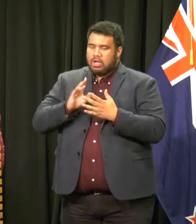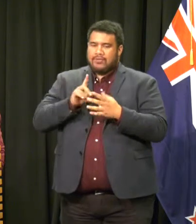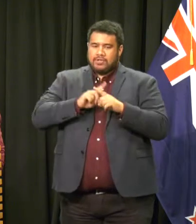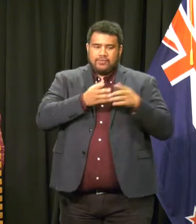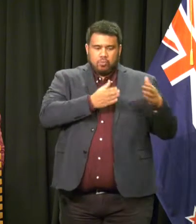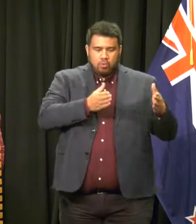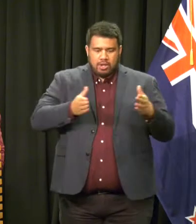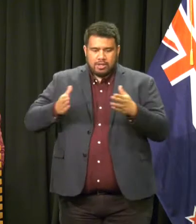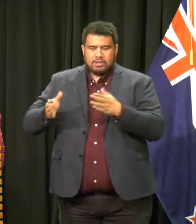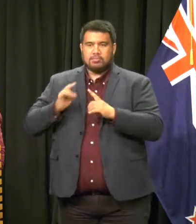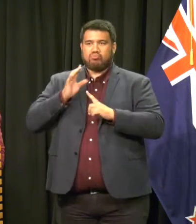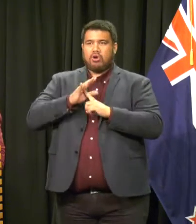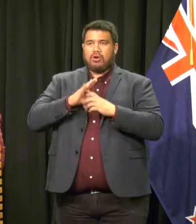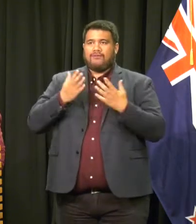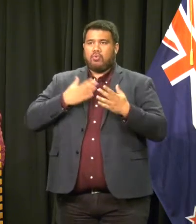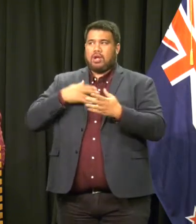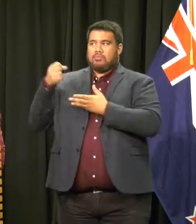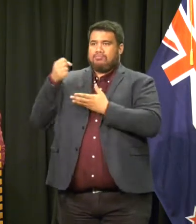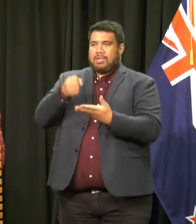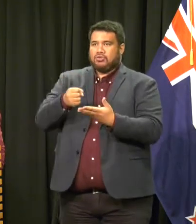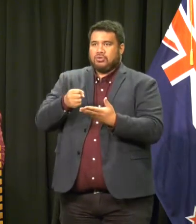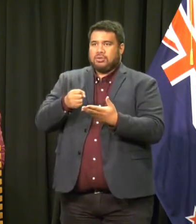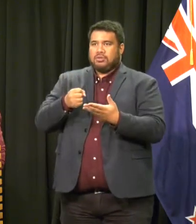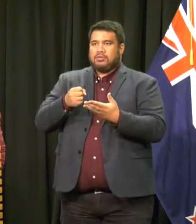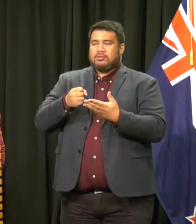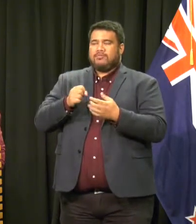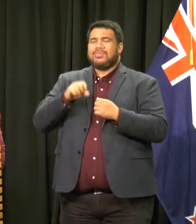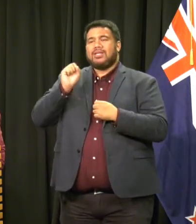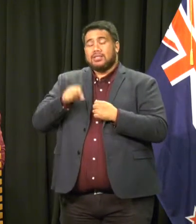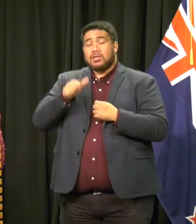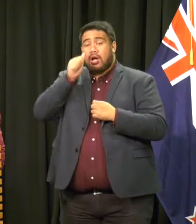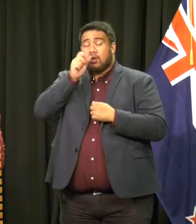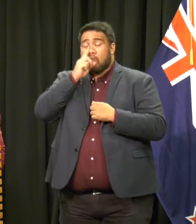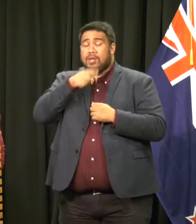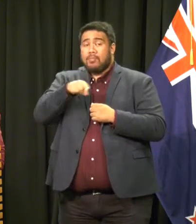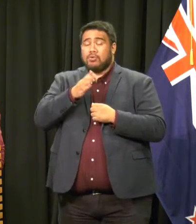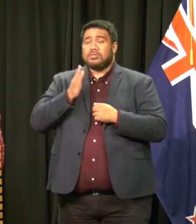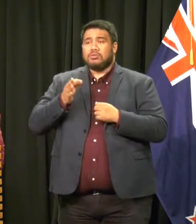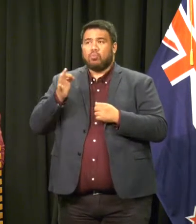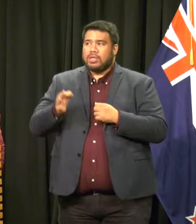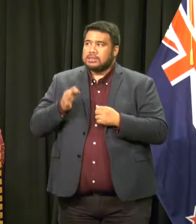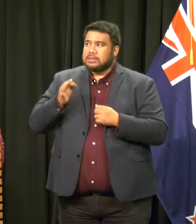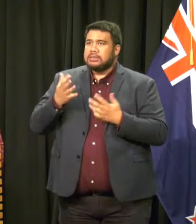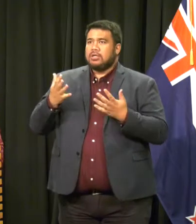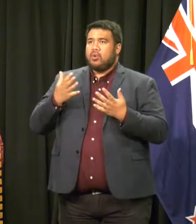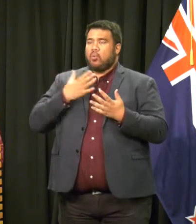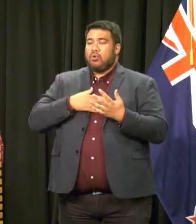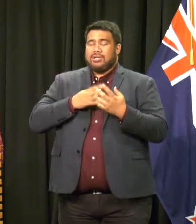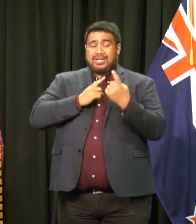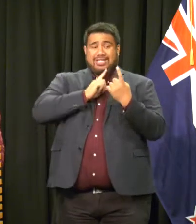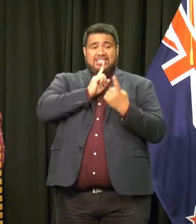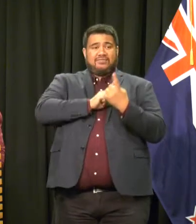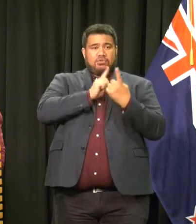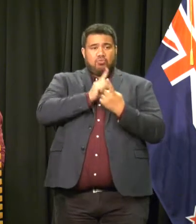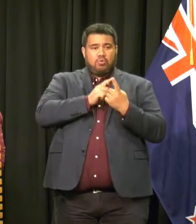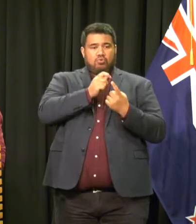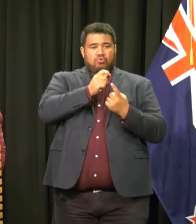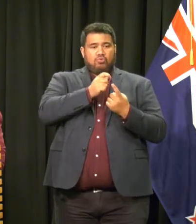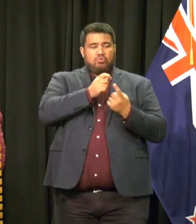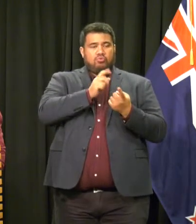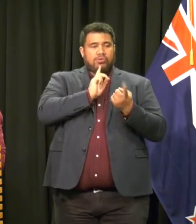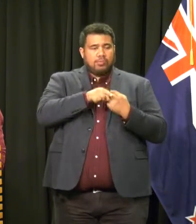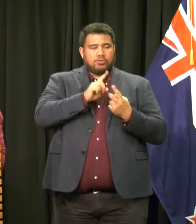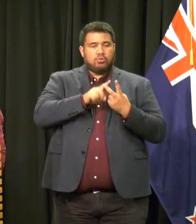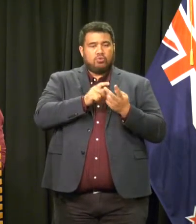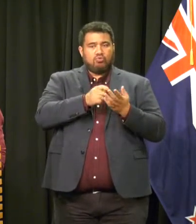said is a priority for our budget. Yes, I know people are awaiting the individual response to individual recommendations, but the